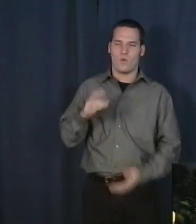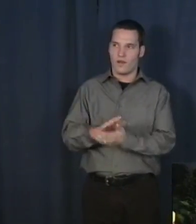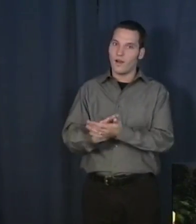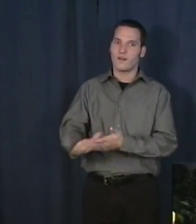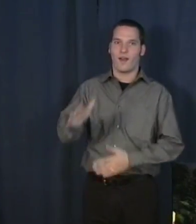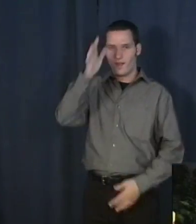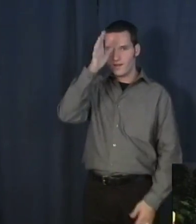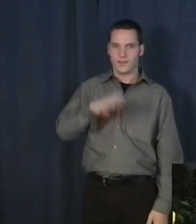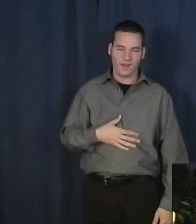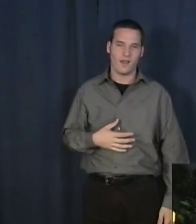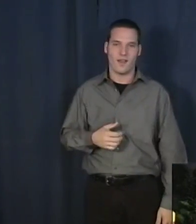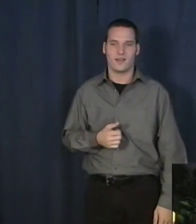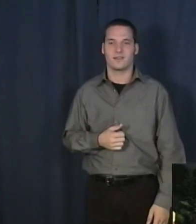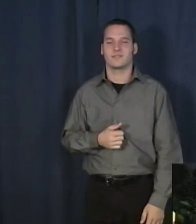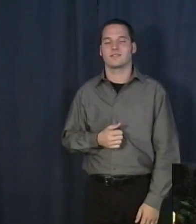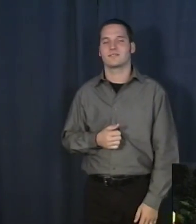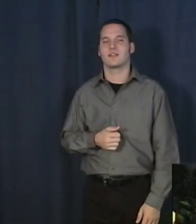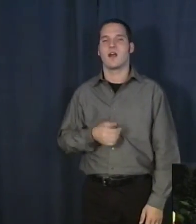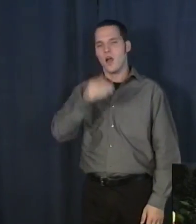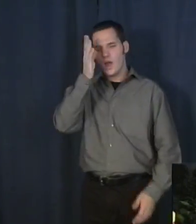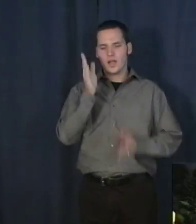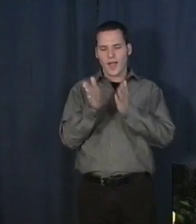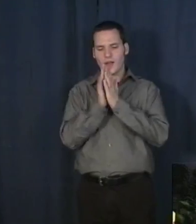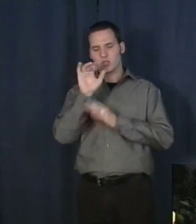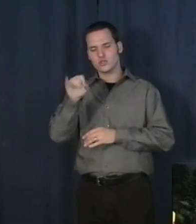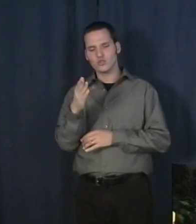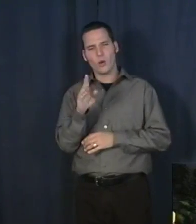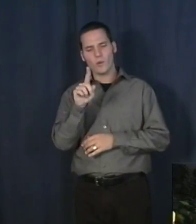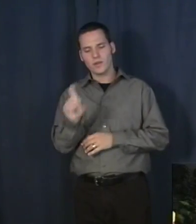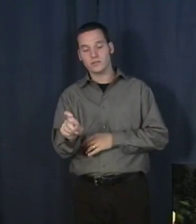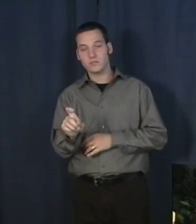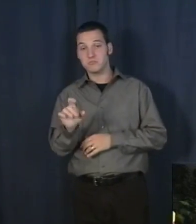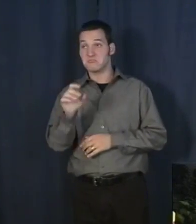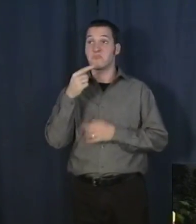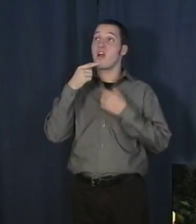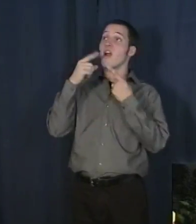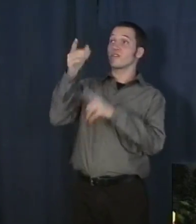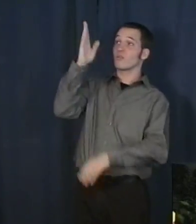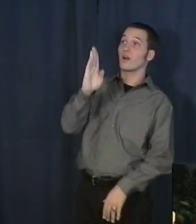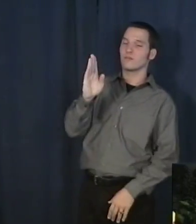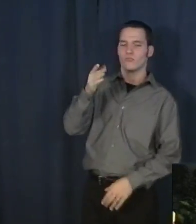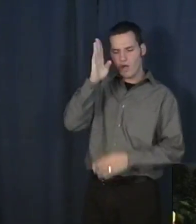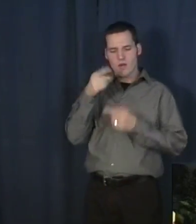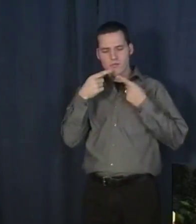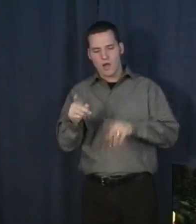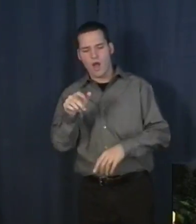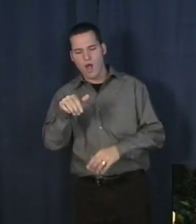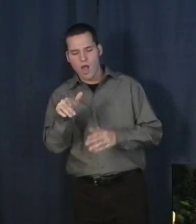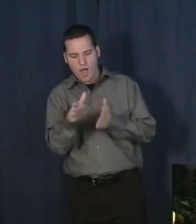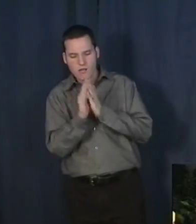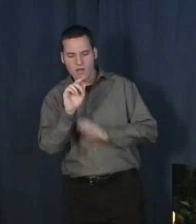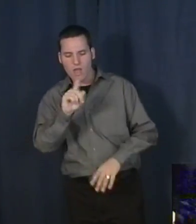Wow, what a nice guy. God asked Job a question, and Job did not answer. So